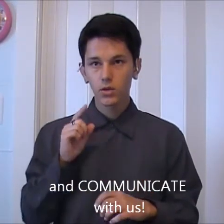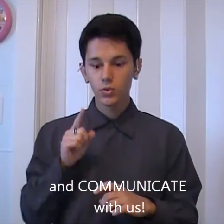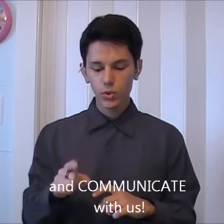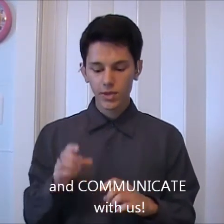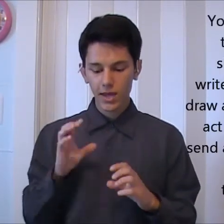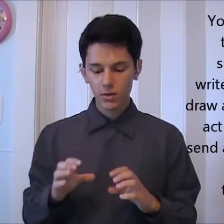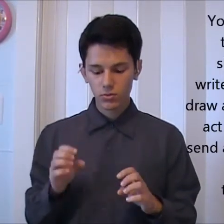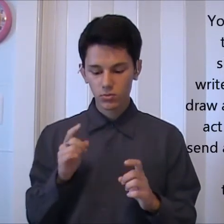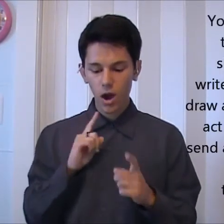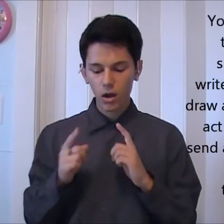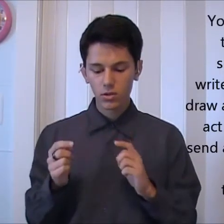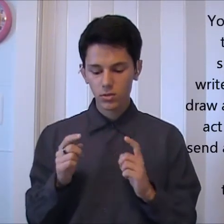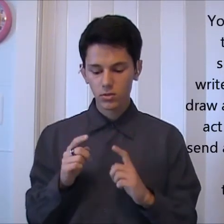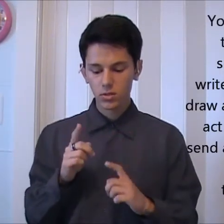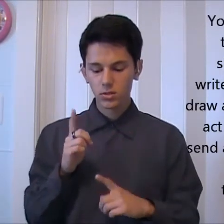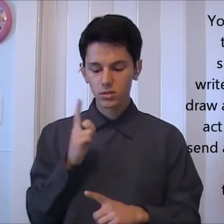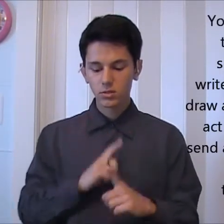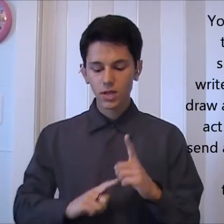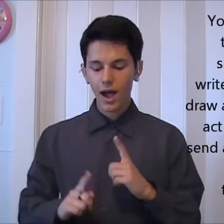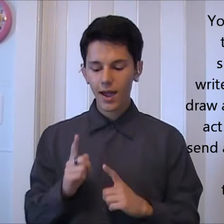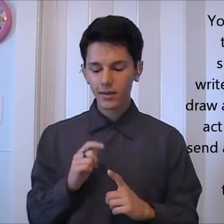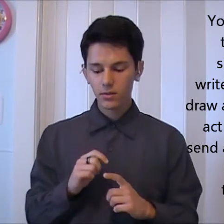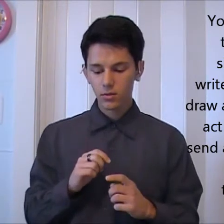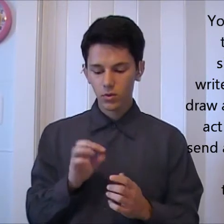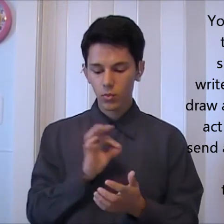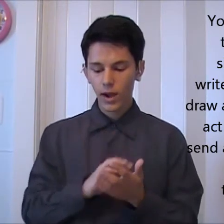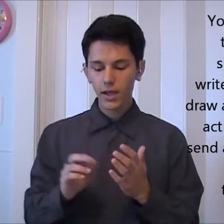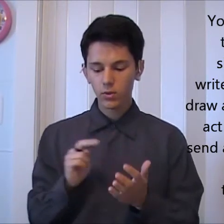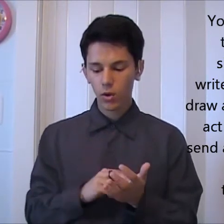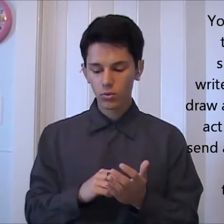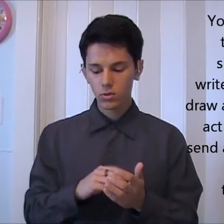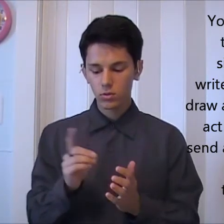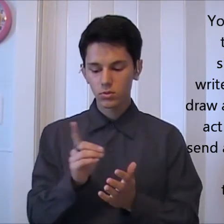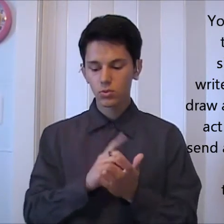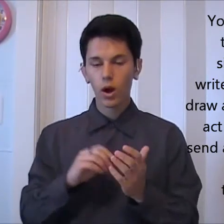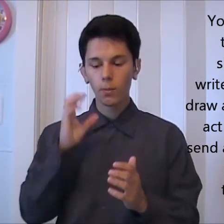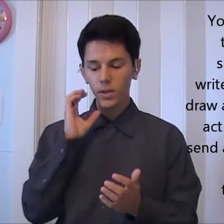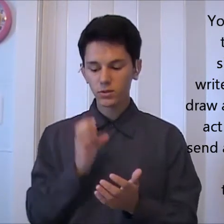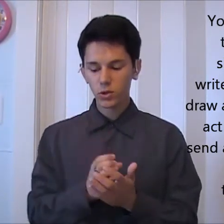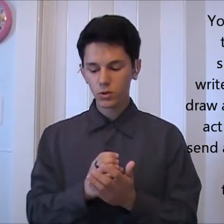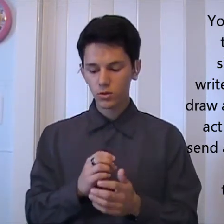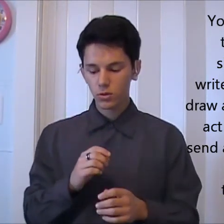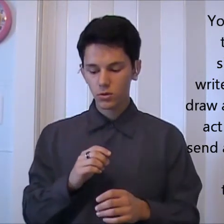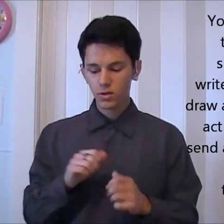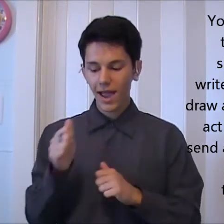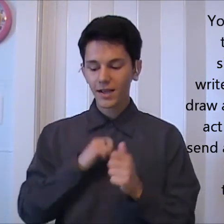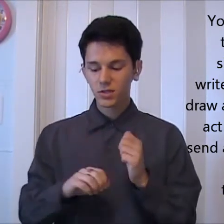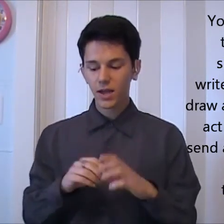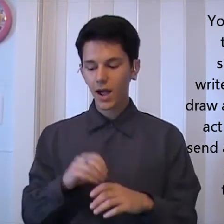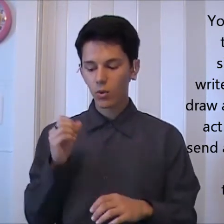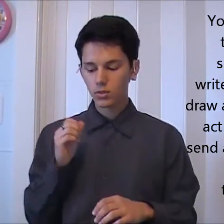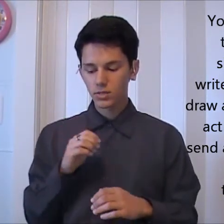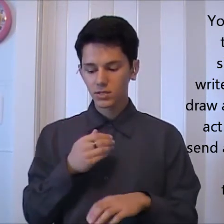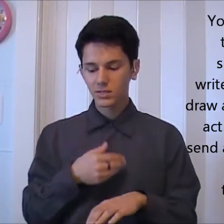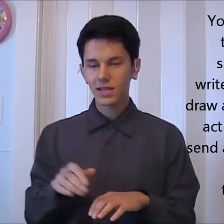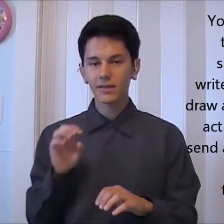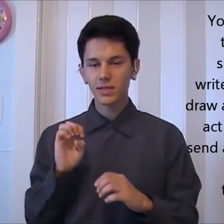You can talk, sign, write a note, draw a picture, ask it out, send an